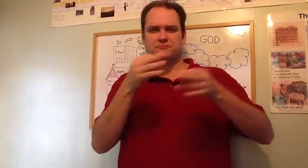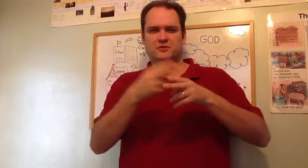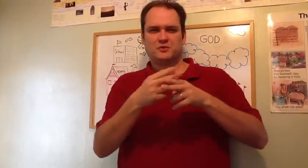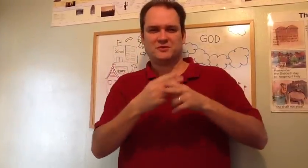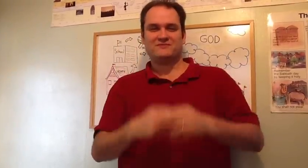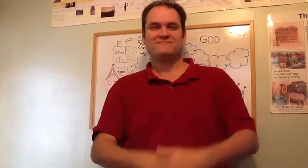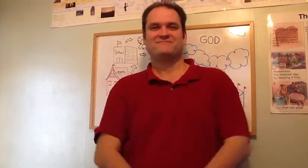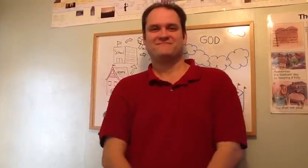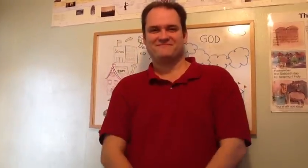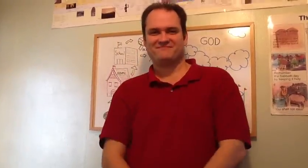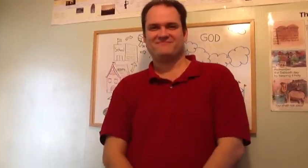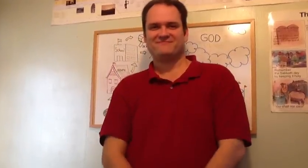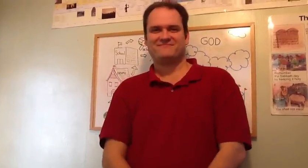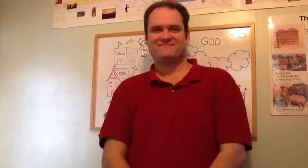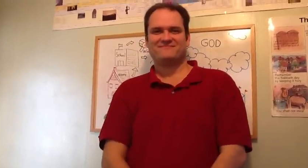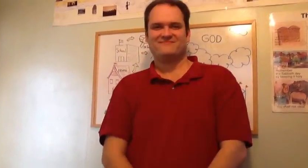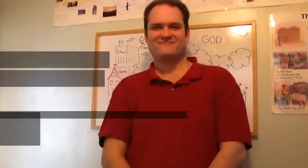But how do we glorify God?